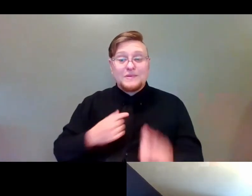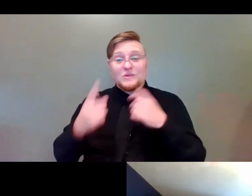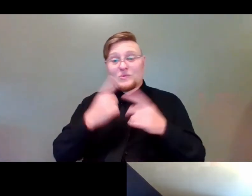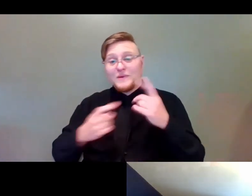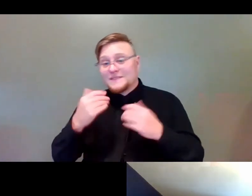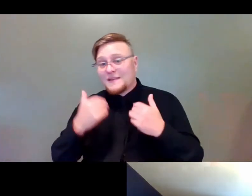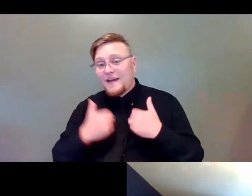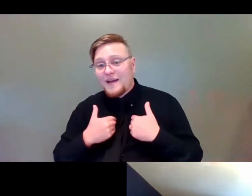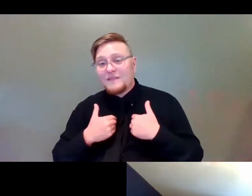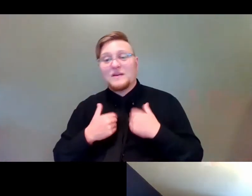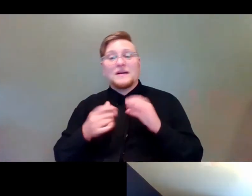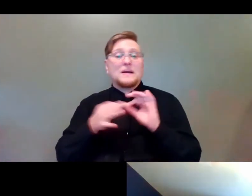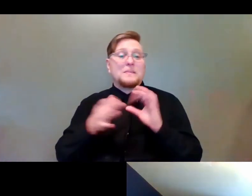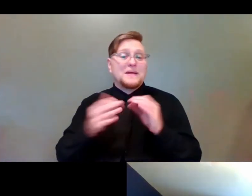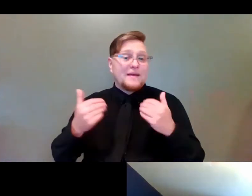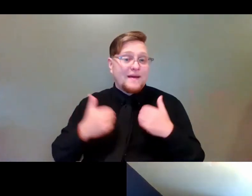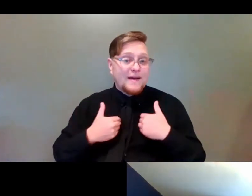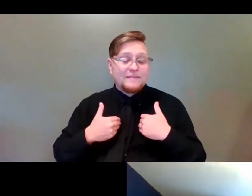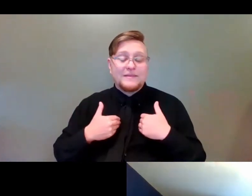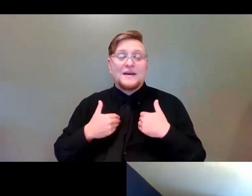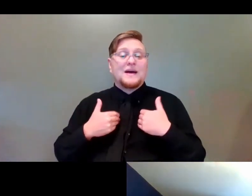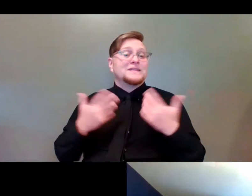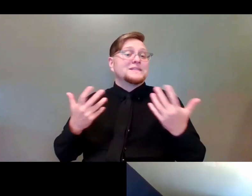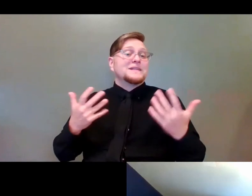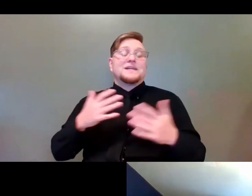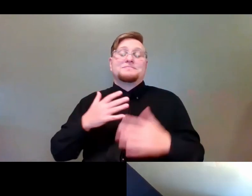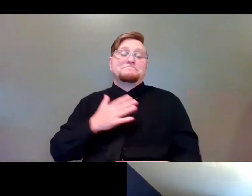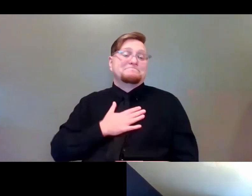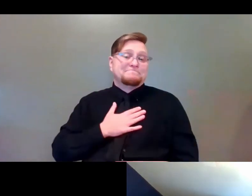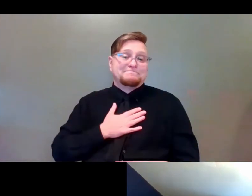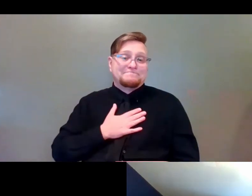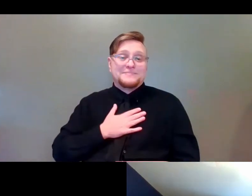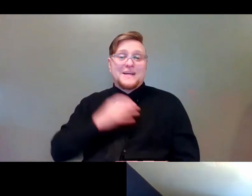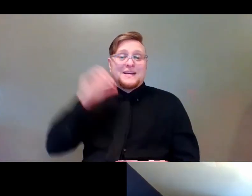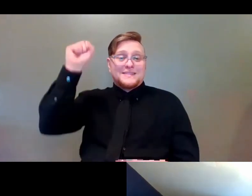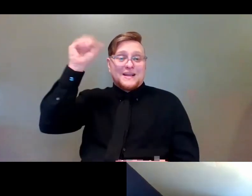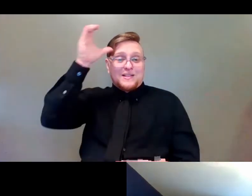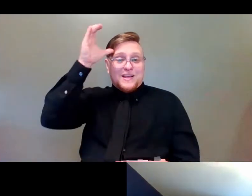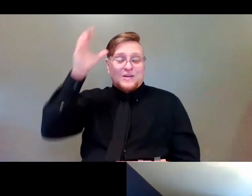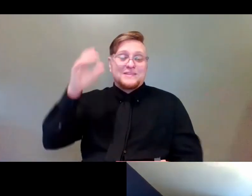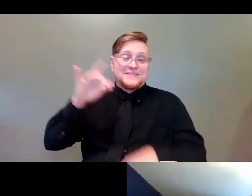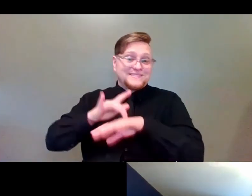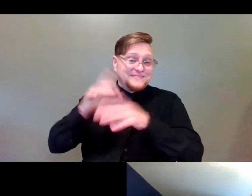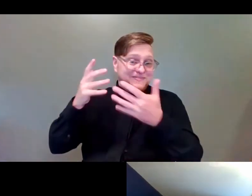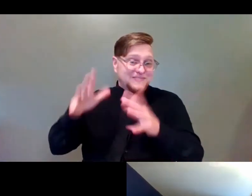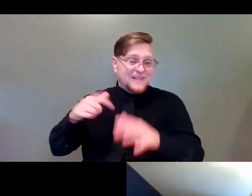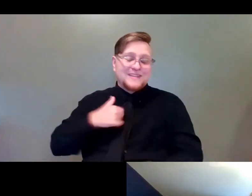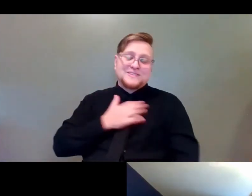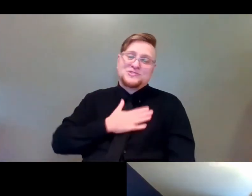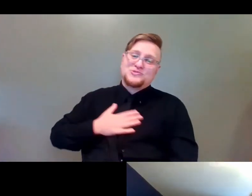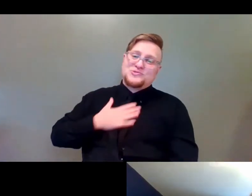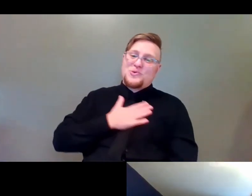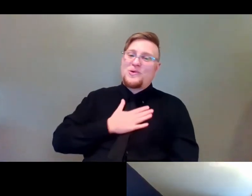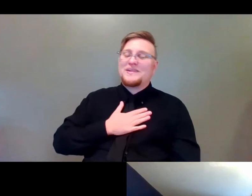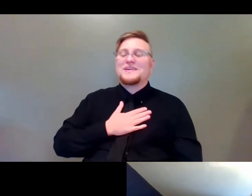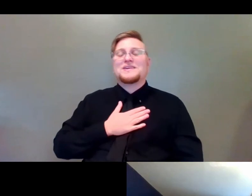questions or comments. I so loved my time at St. Cloud when I was able to be there a while ago. It was